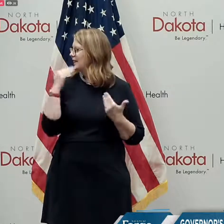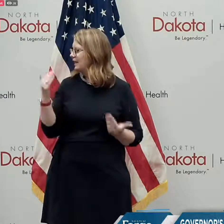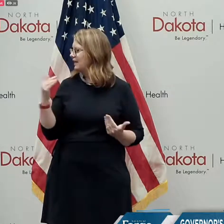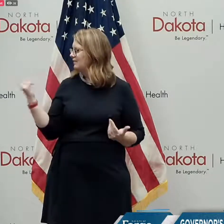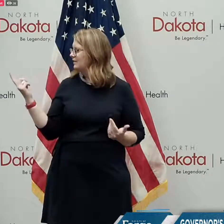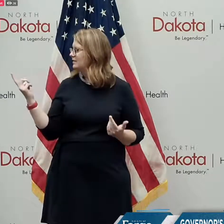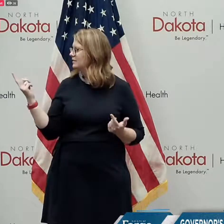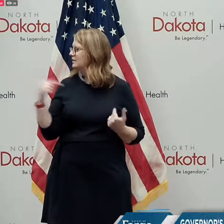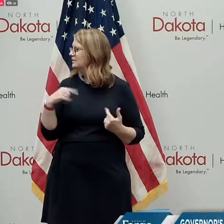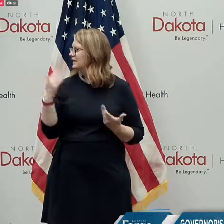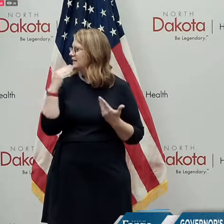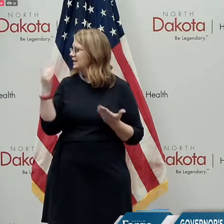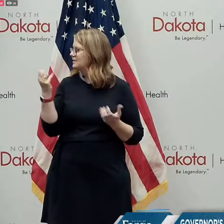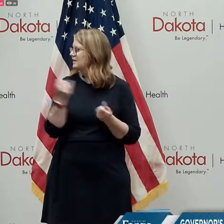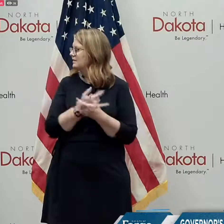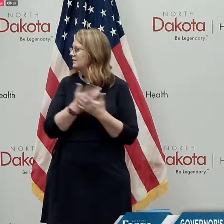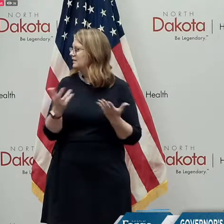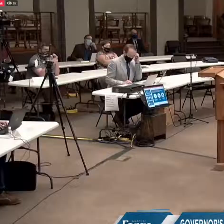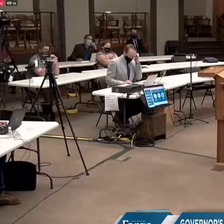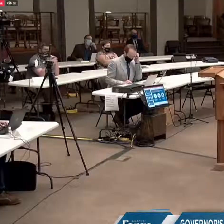thanks for everything you've done during the pandemic.